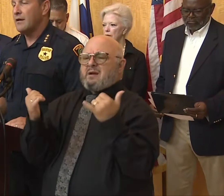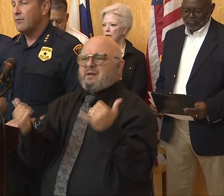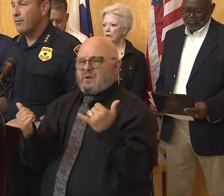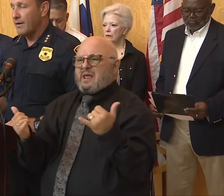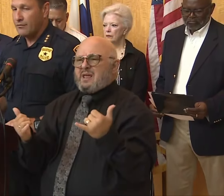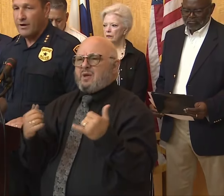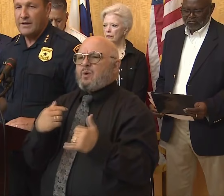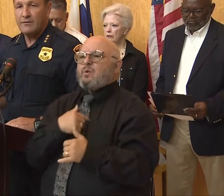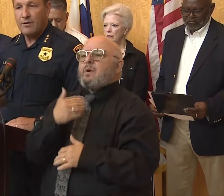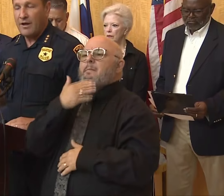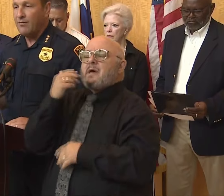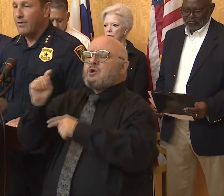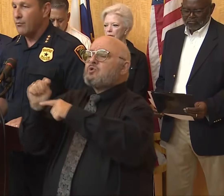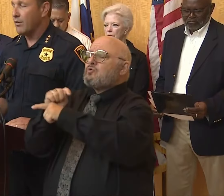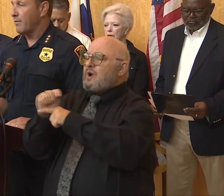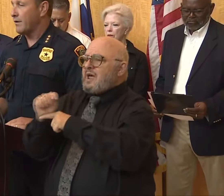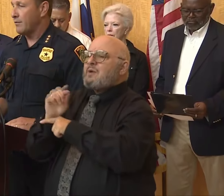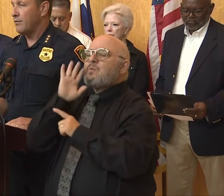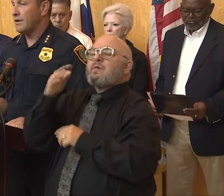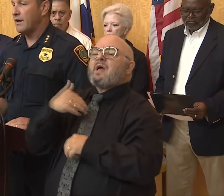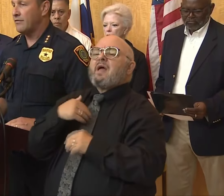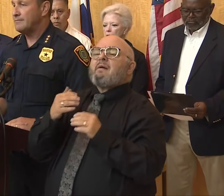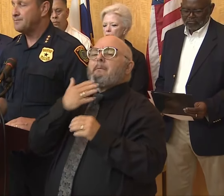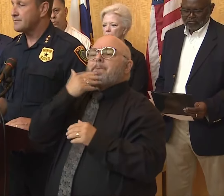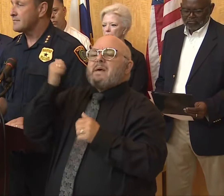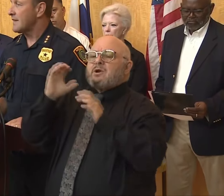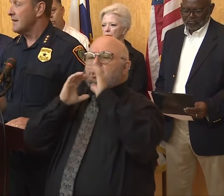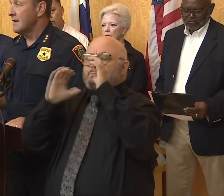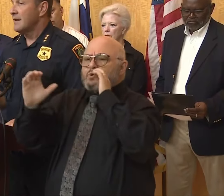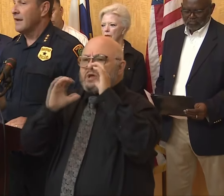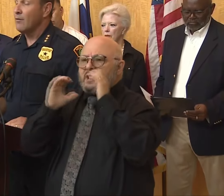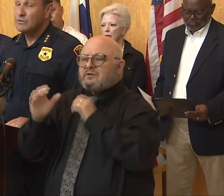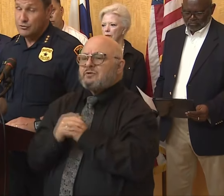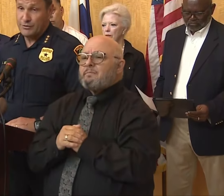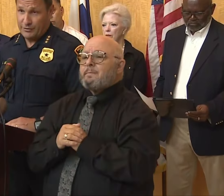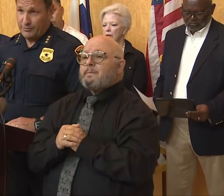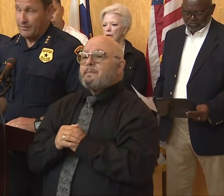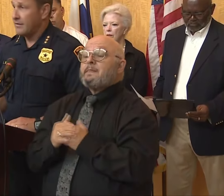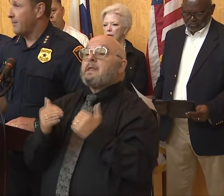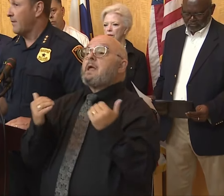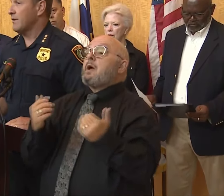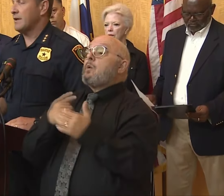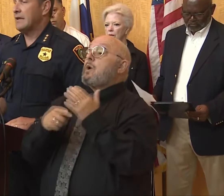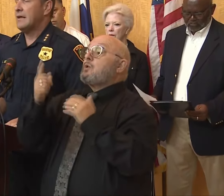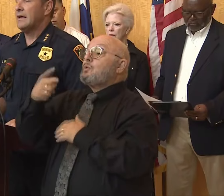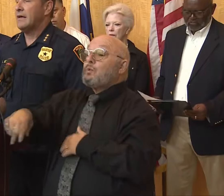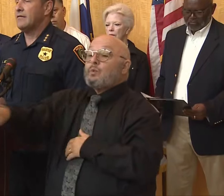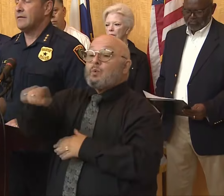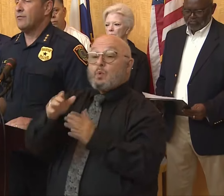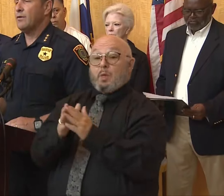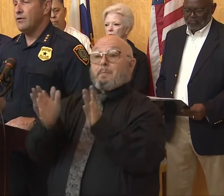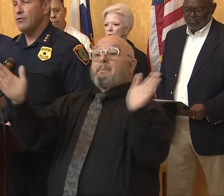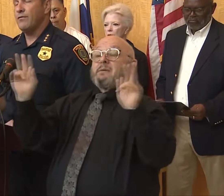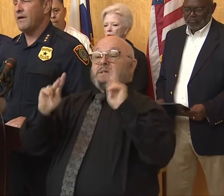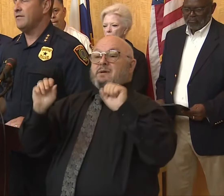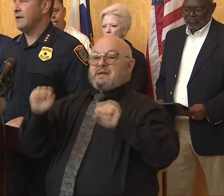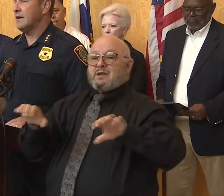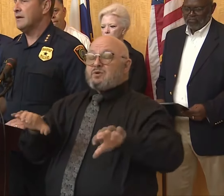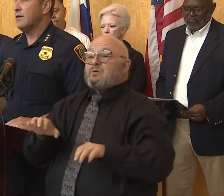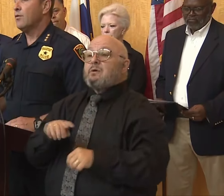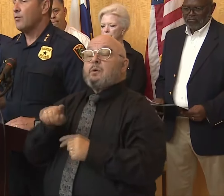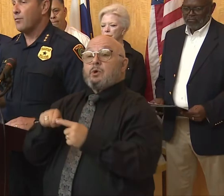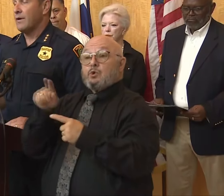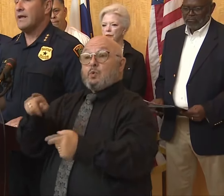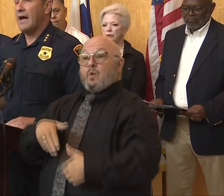that. We're better trained, and we'll have better communication. Now what you can do, the public, is when you are